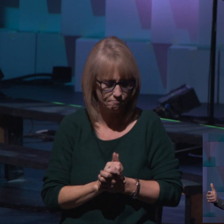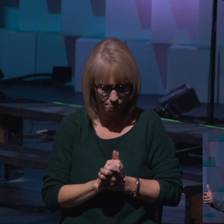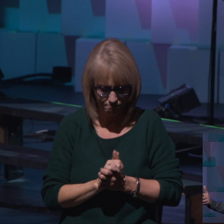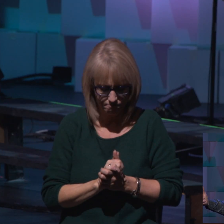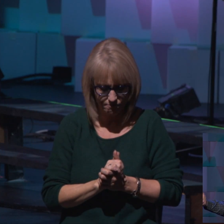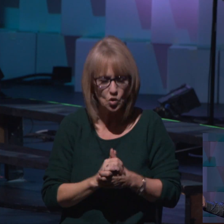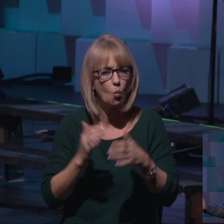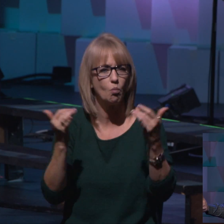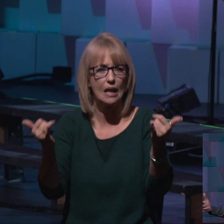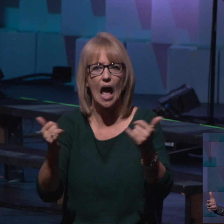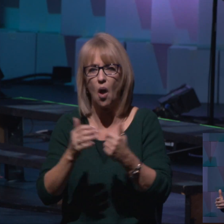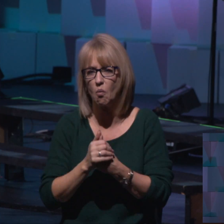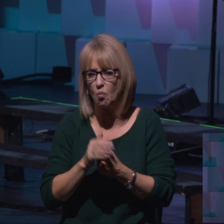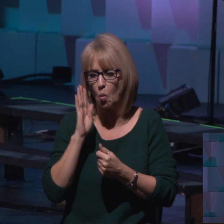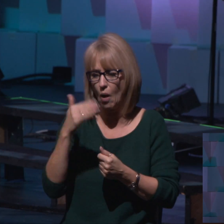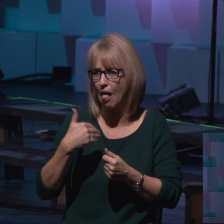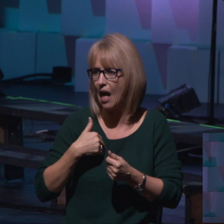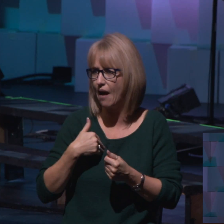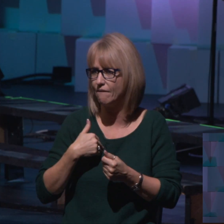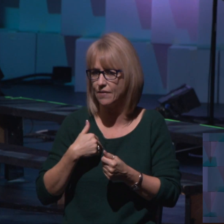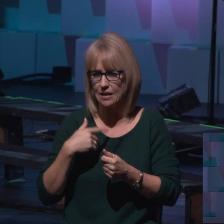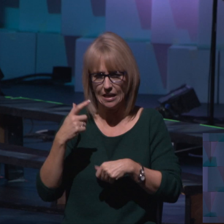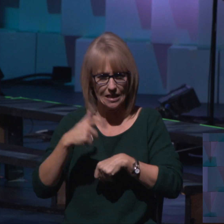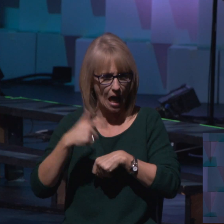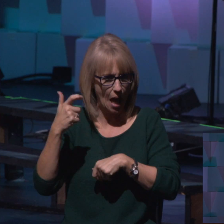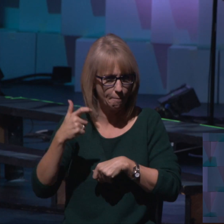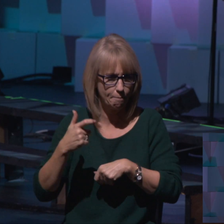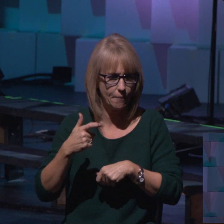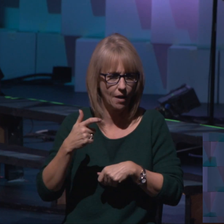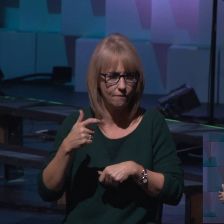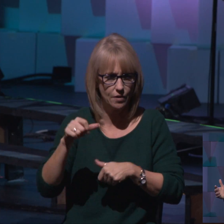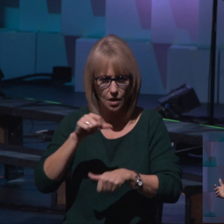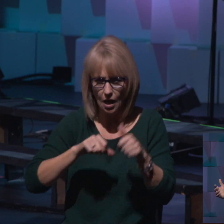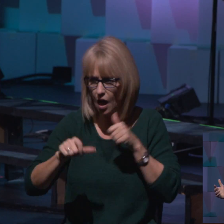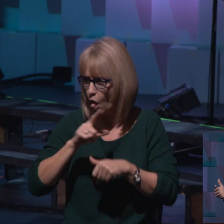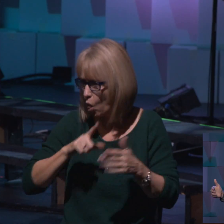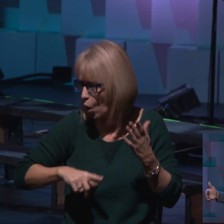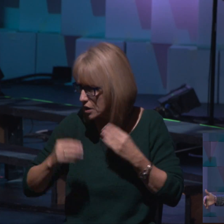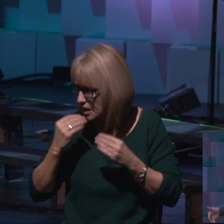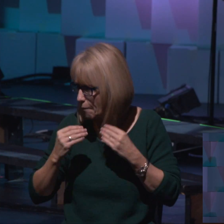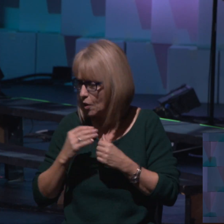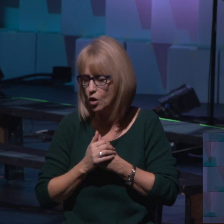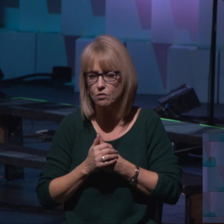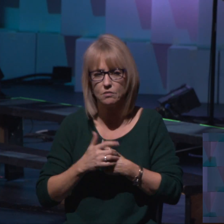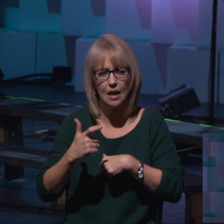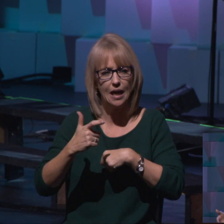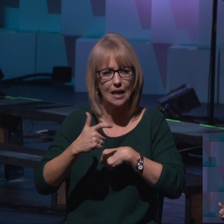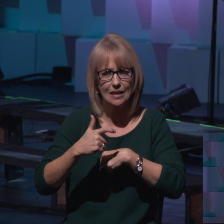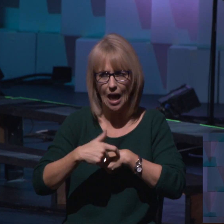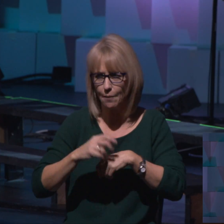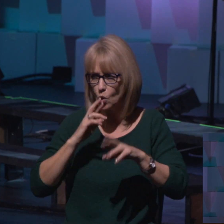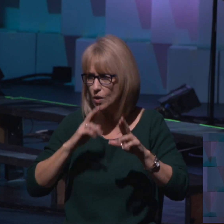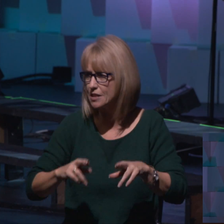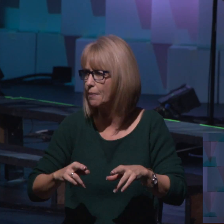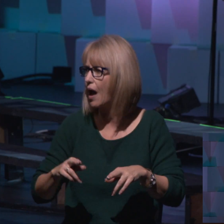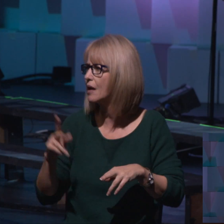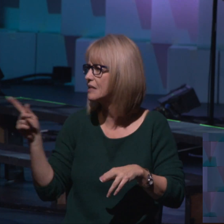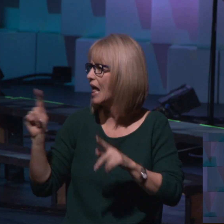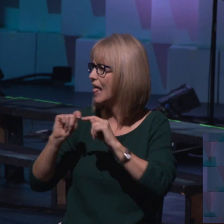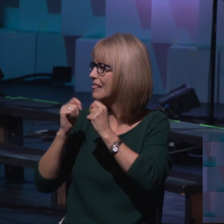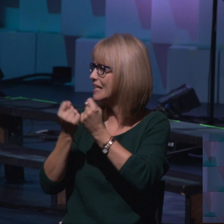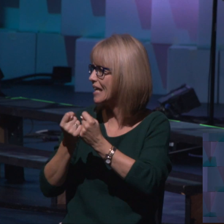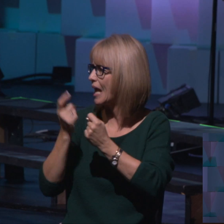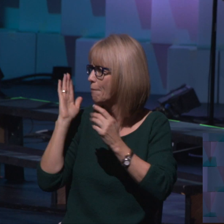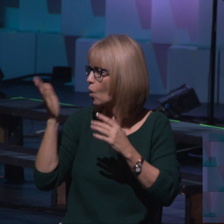communion. And then we're going to have a time of response before God. And Brad's going to, and the whole team's going to come out, and they're going to lead us in a